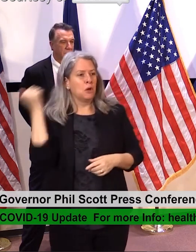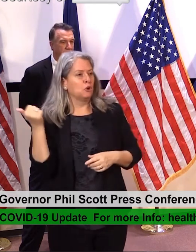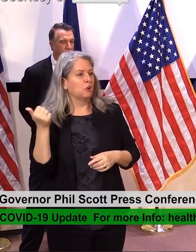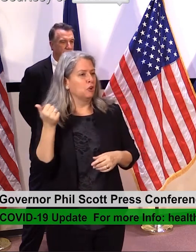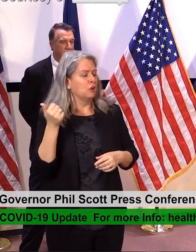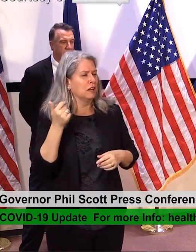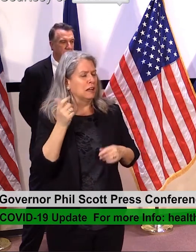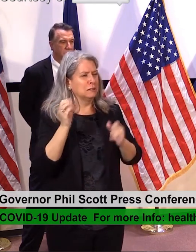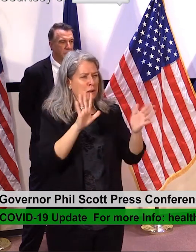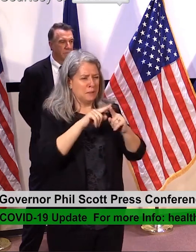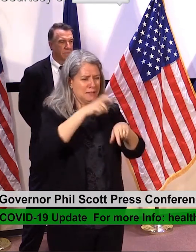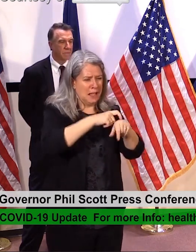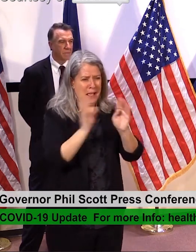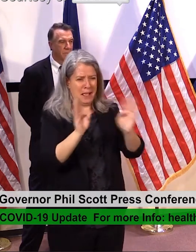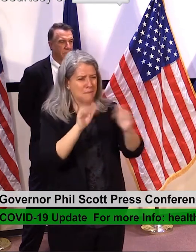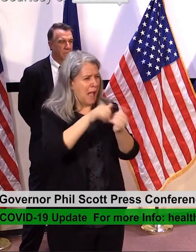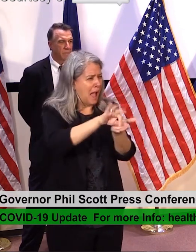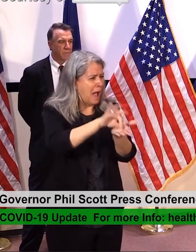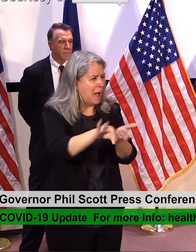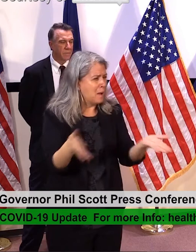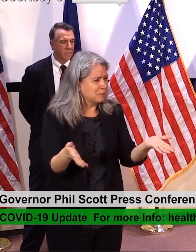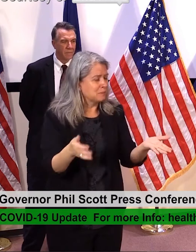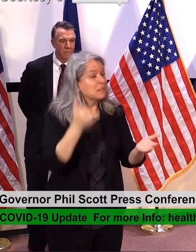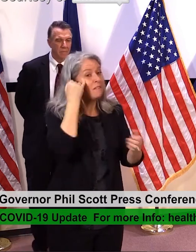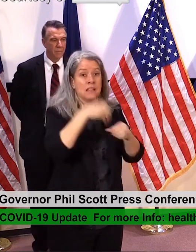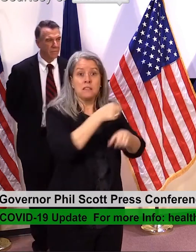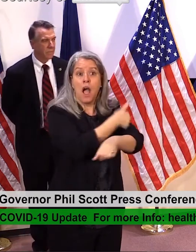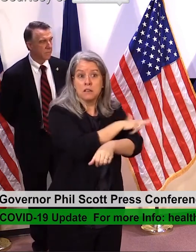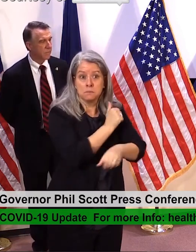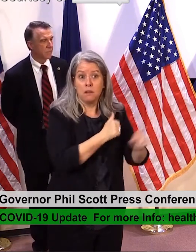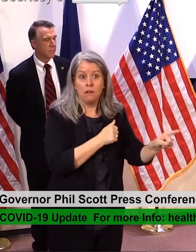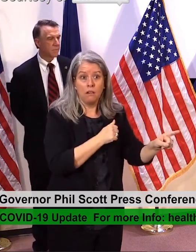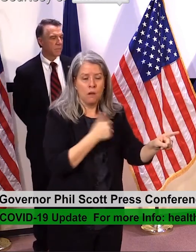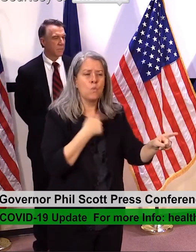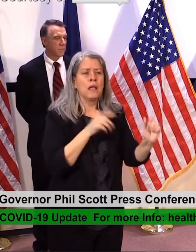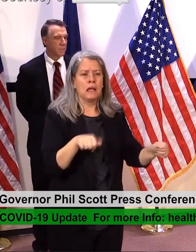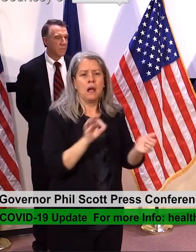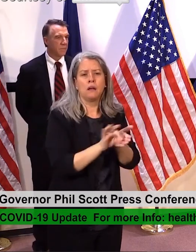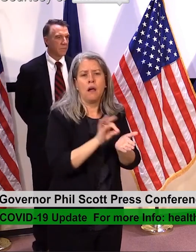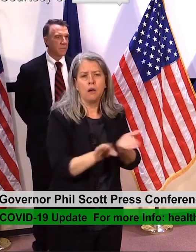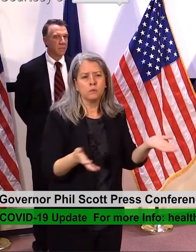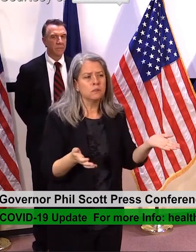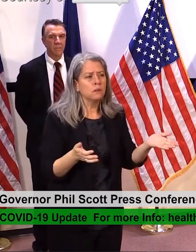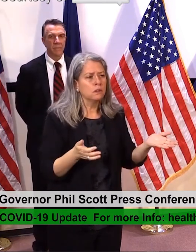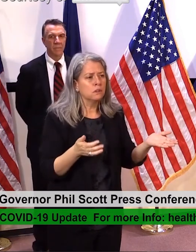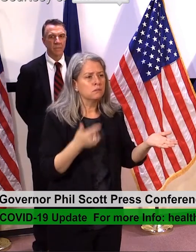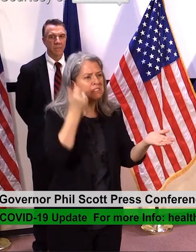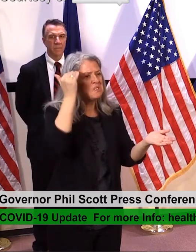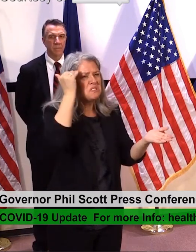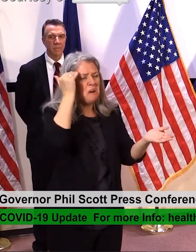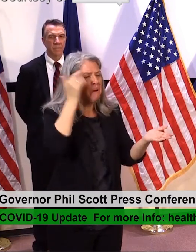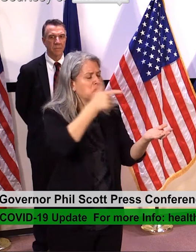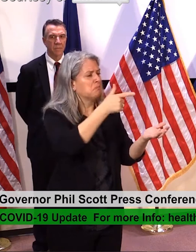been hospitalized because you were ill enough and then you became well enough to be discharged, if you fit into a